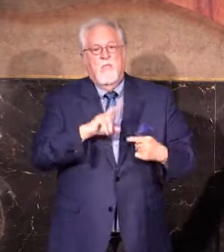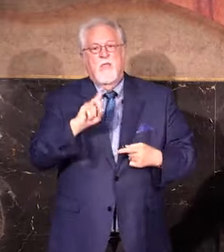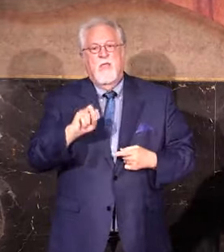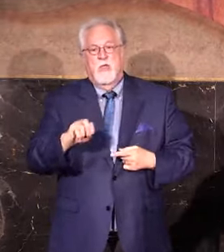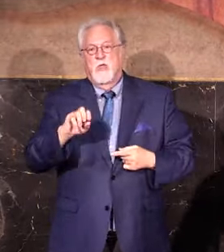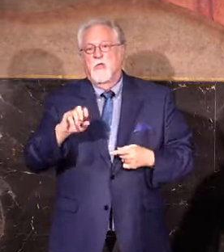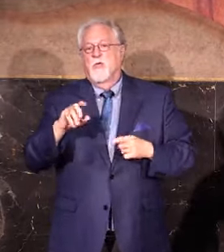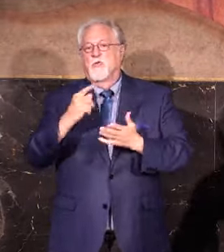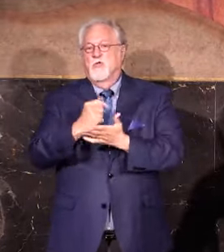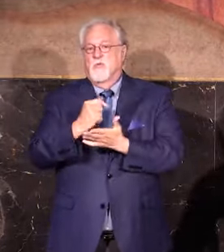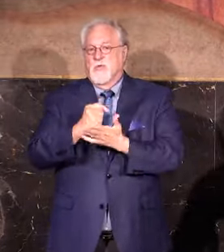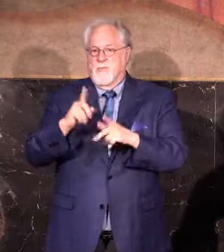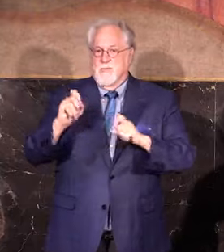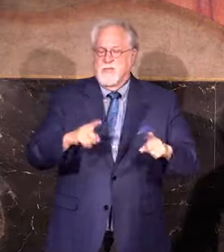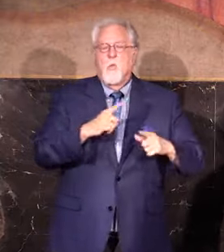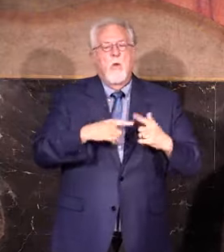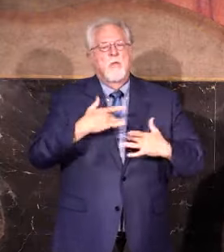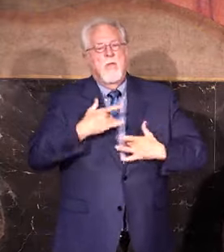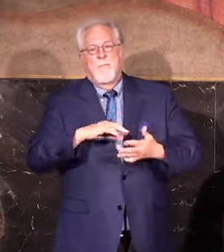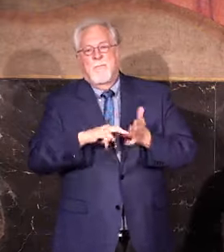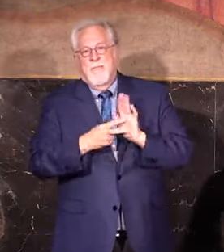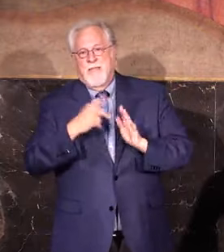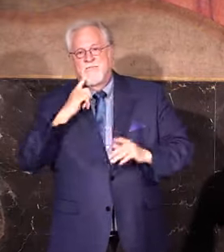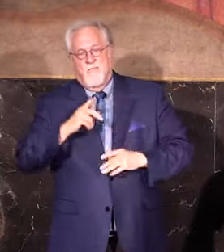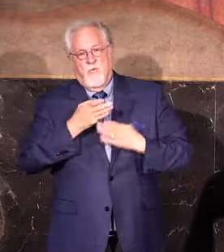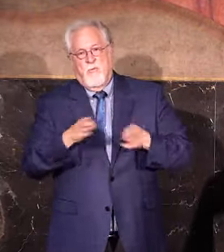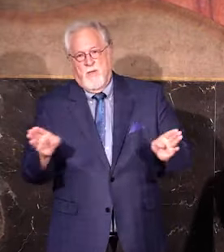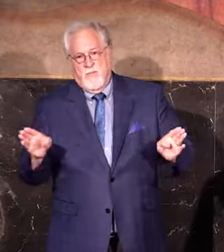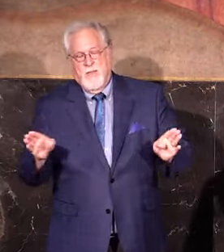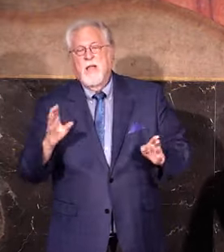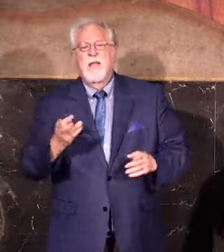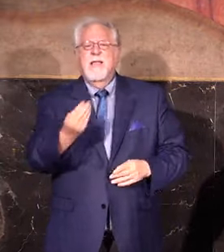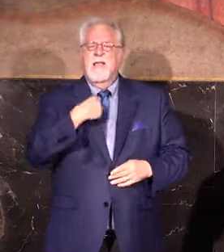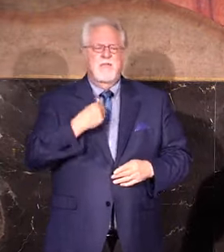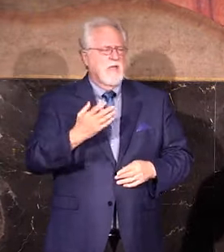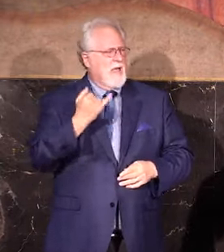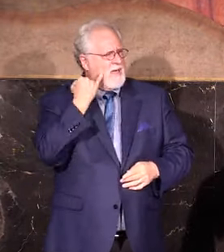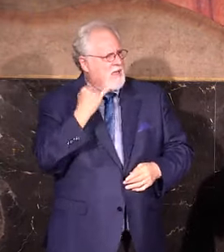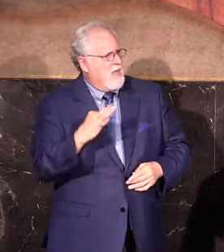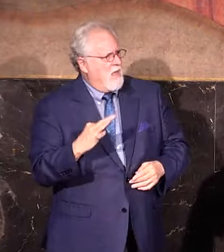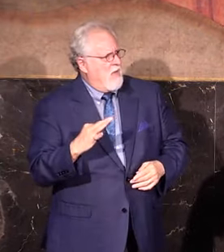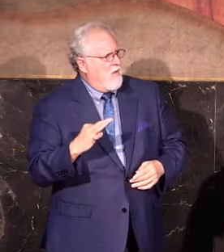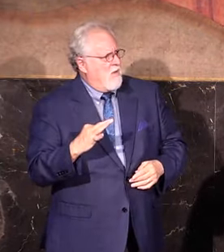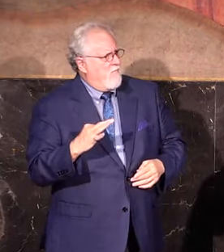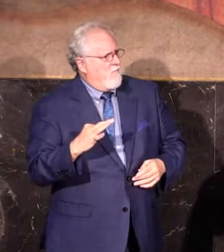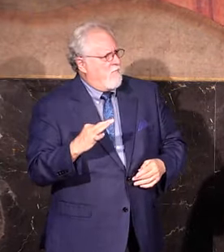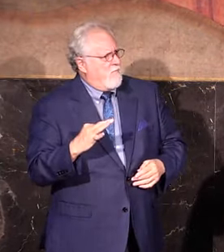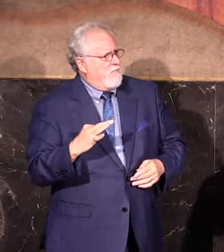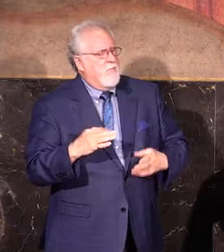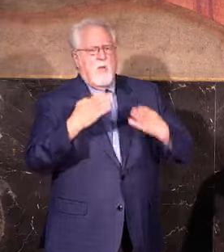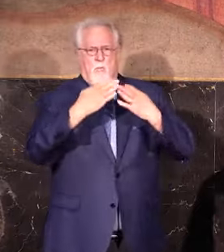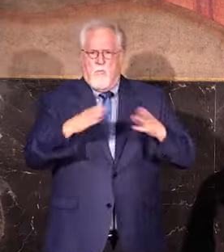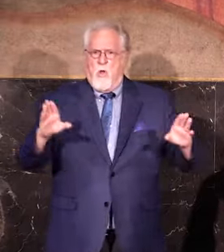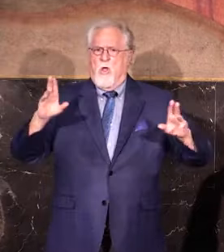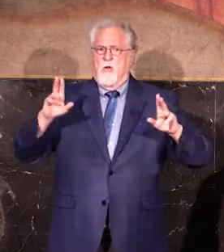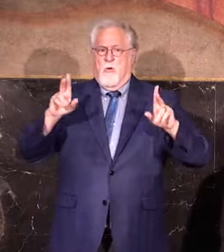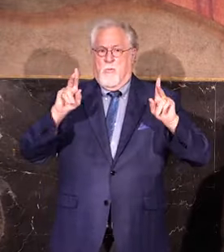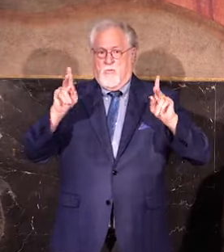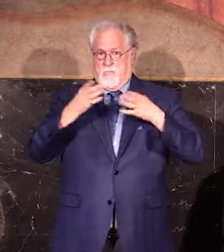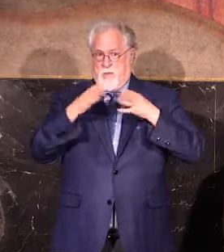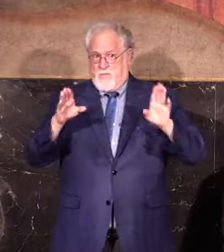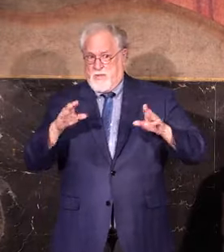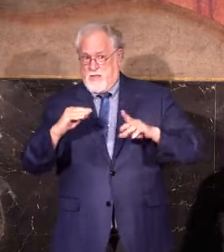what does that likely mean for the broader public. That will give us a sense of whether the broader public has been exposed